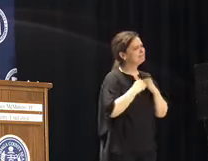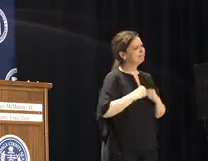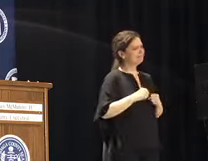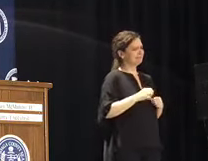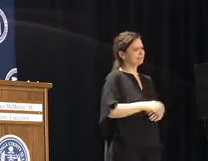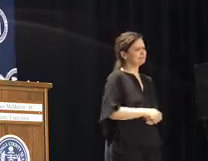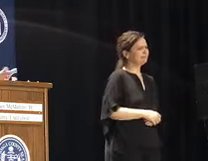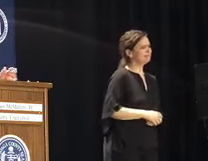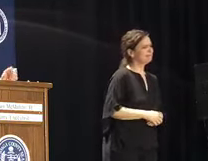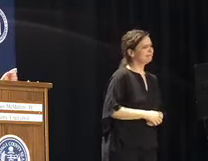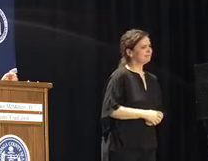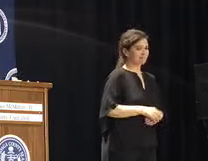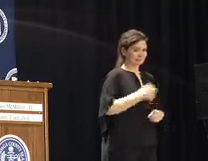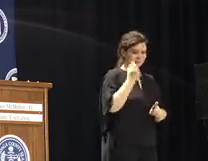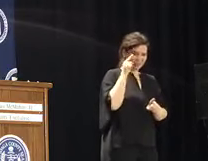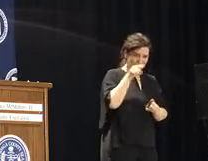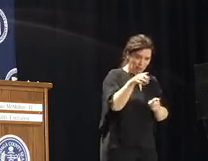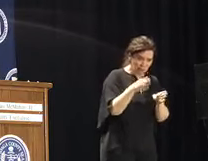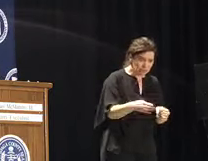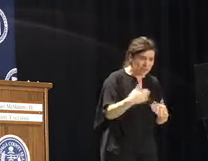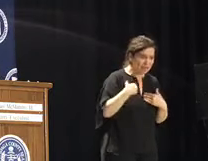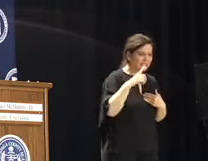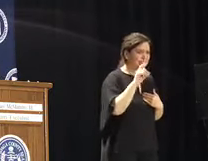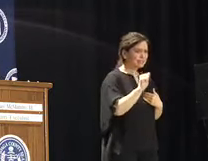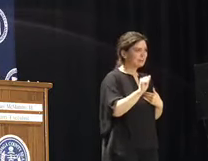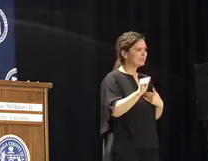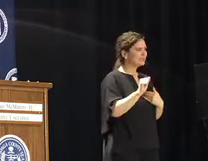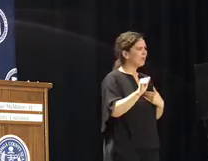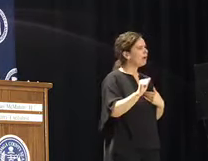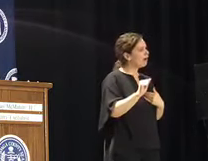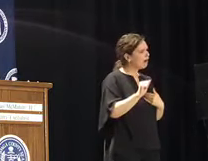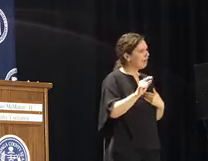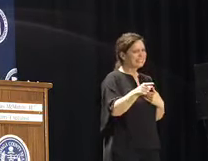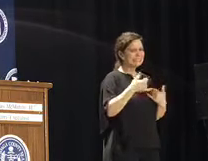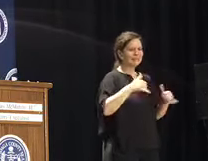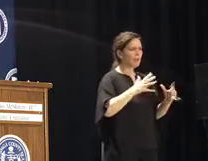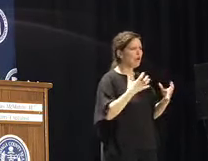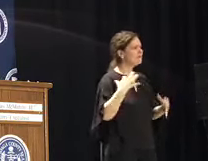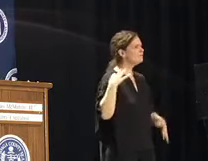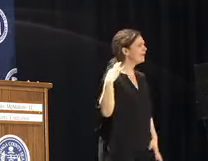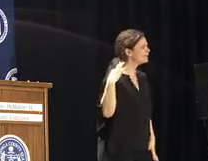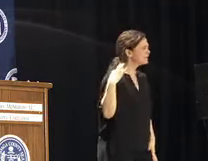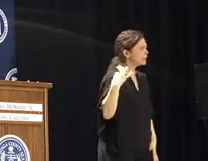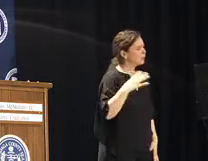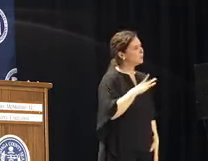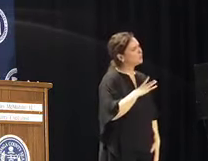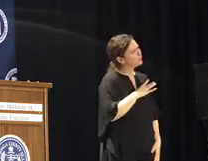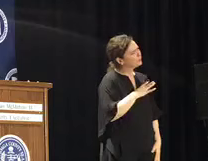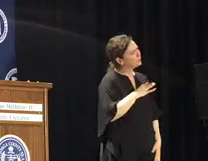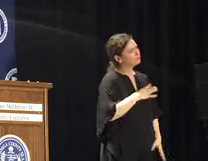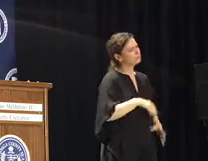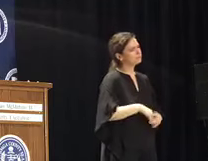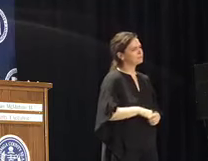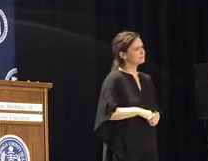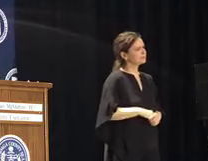to give back, and they feel that urge to give back. So very special people in our community. So I think the spirit is